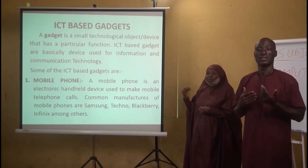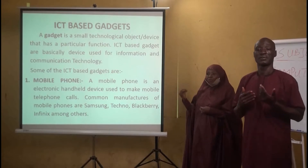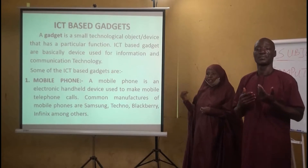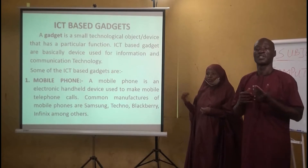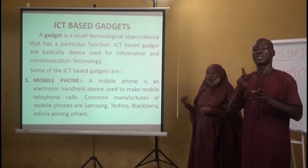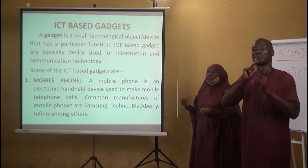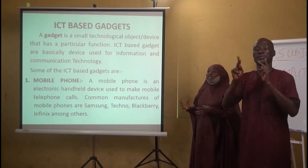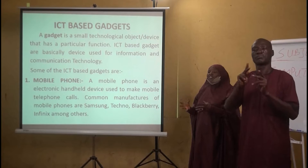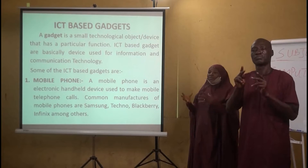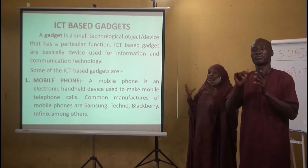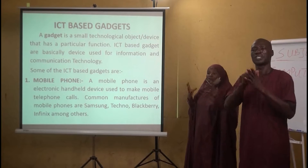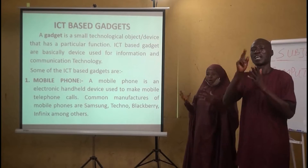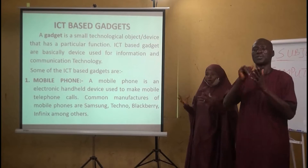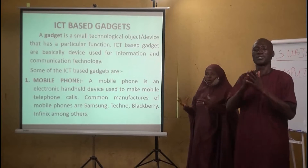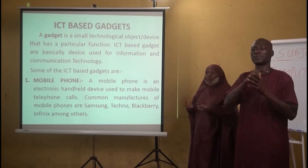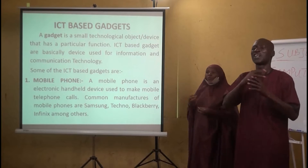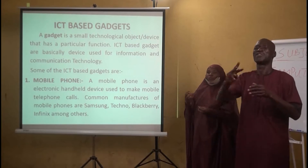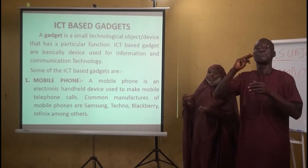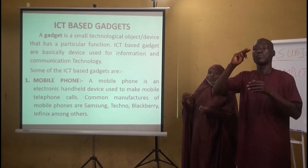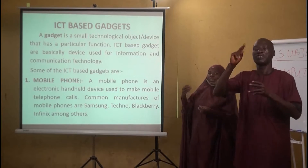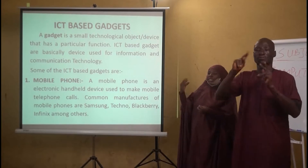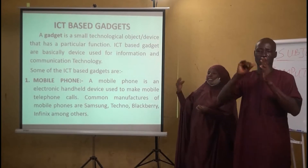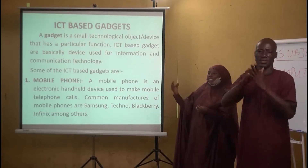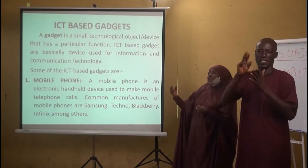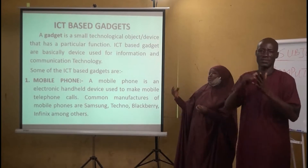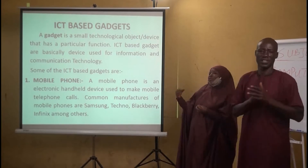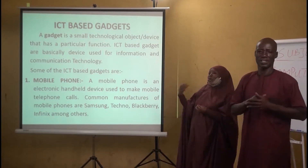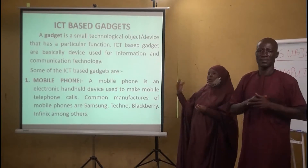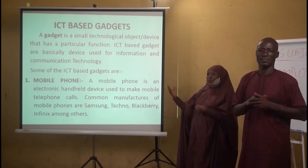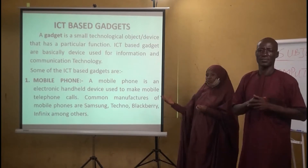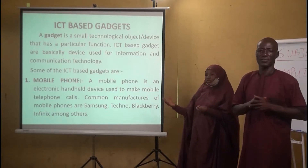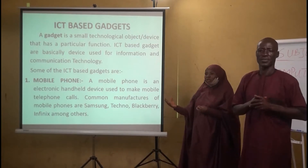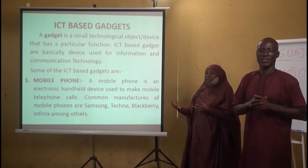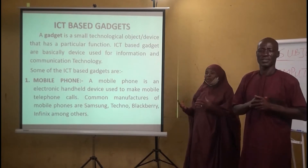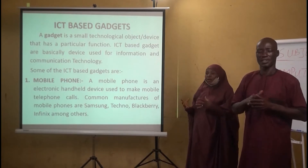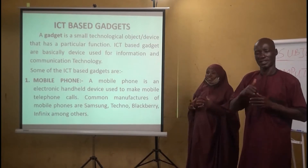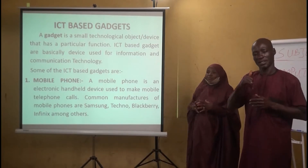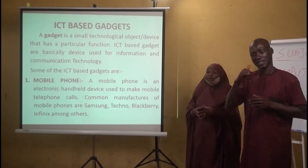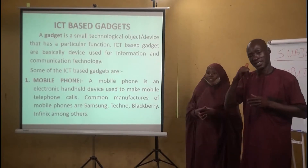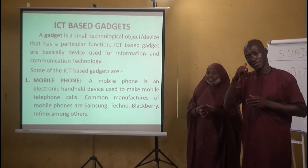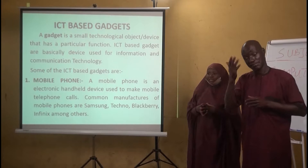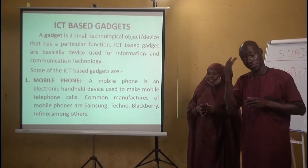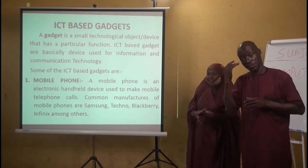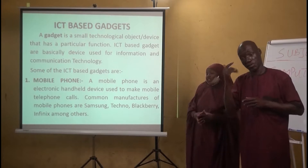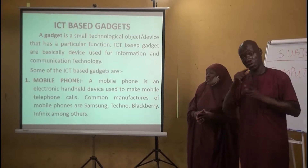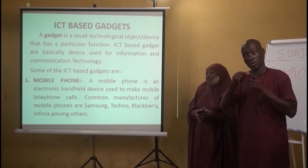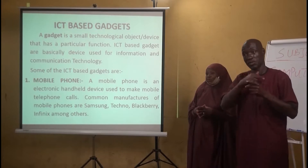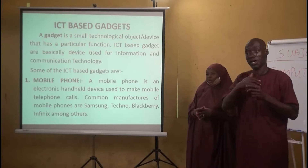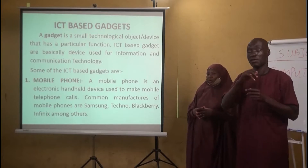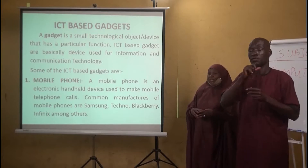mobile phone, is very common compared to the telephone that we use. Because most telephone now